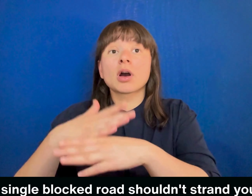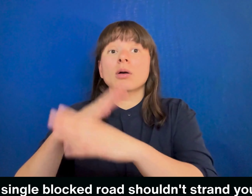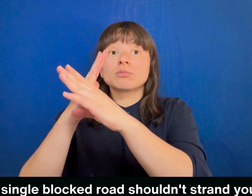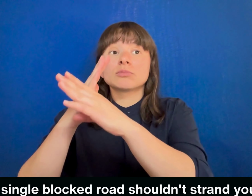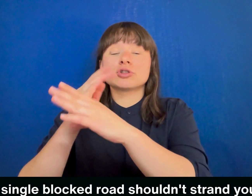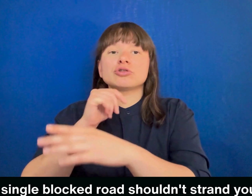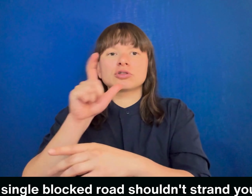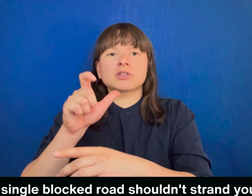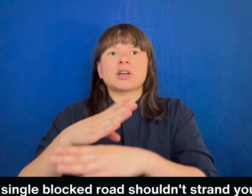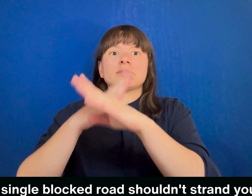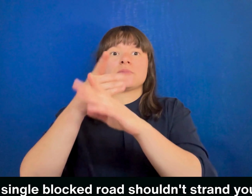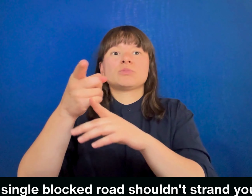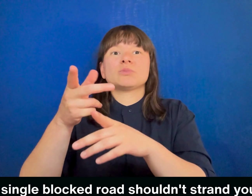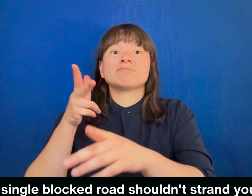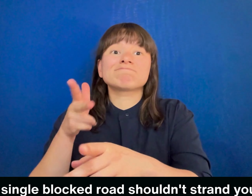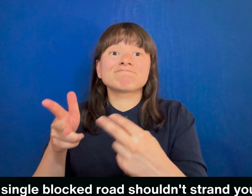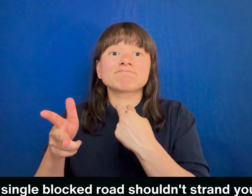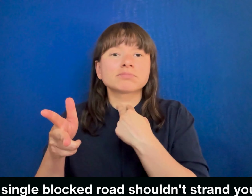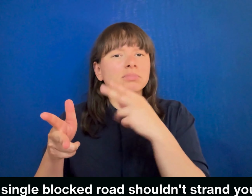A single blocked road shouldn't strand you.